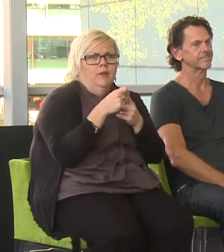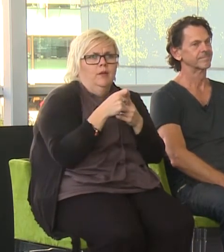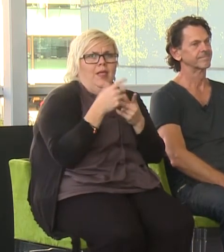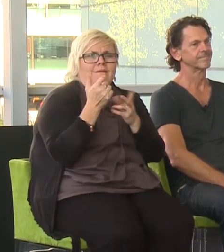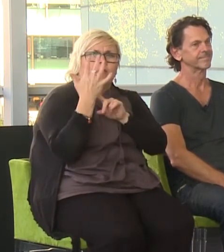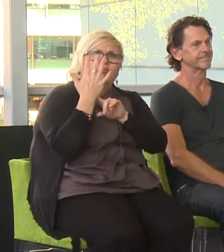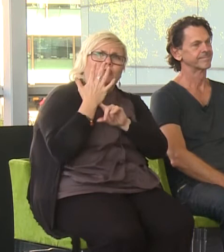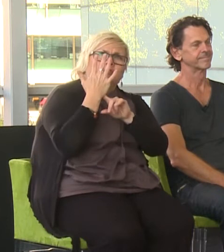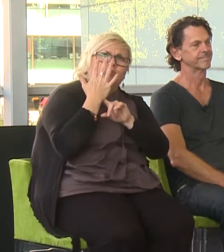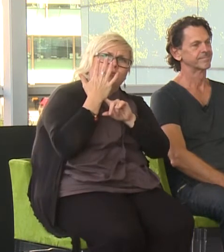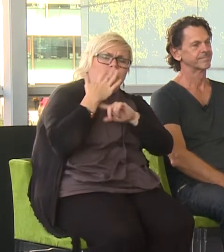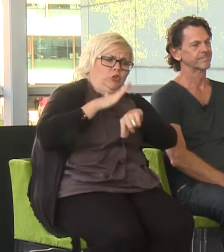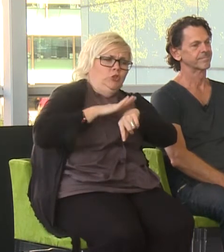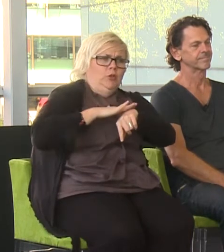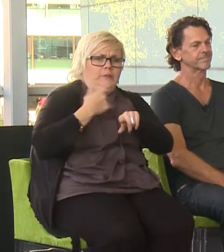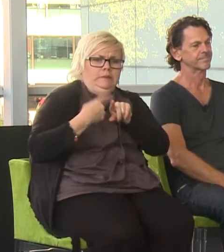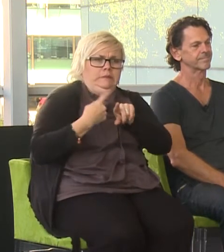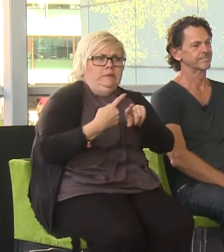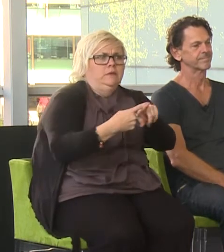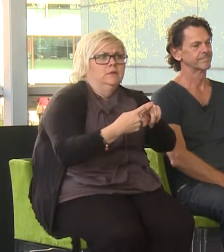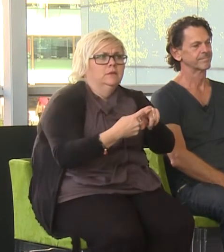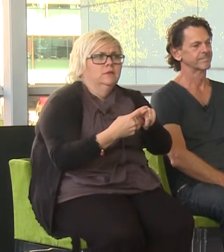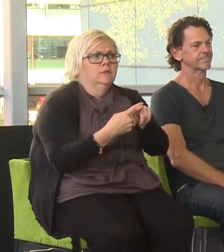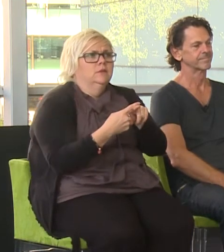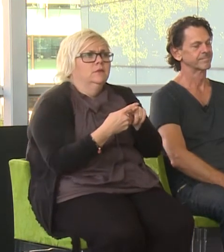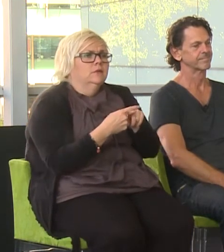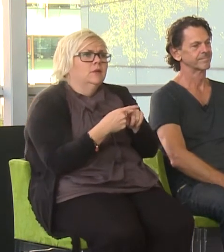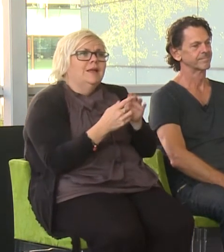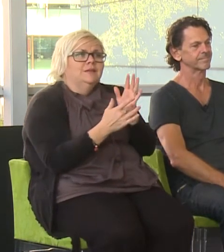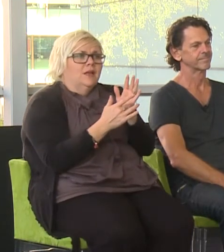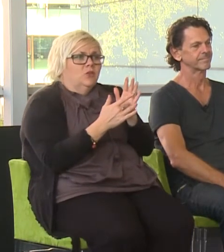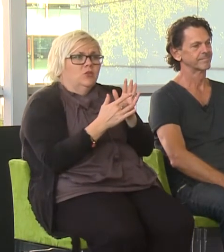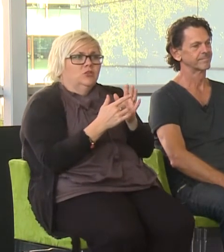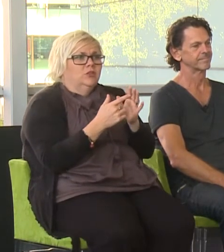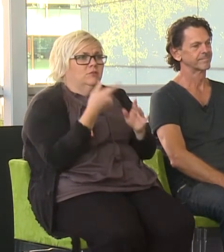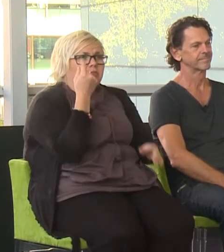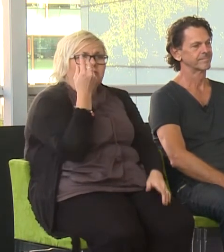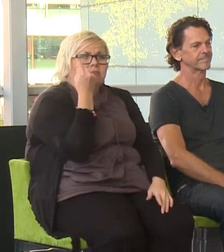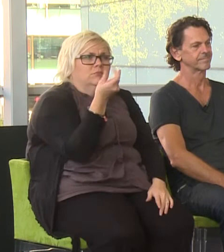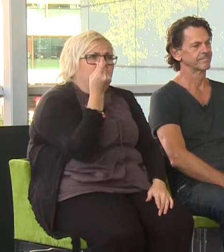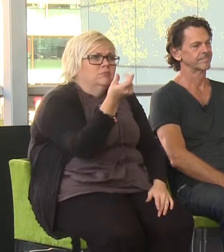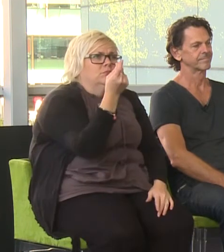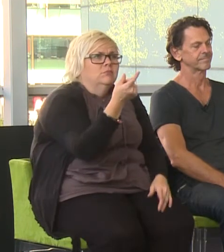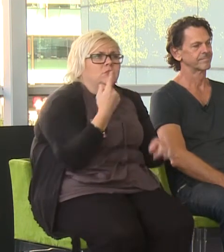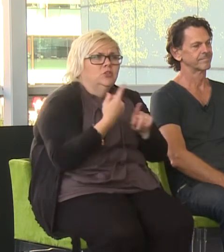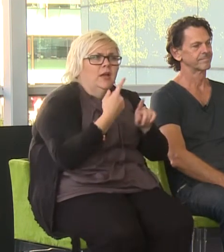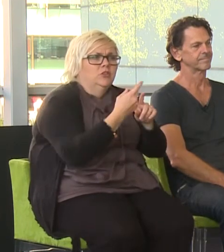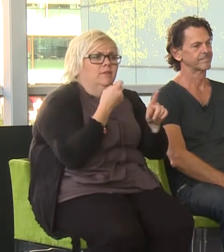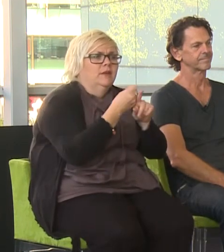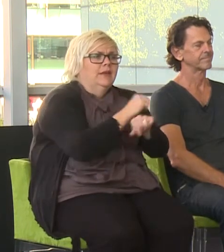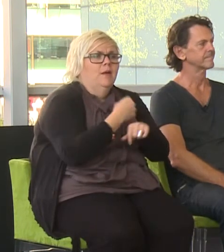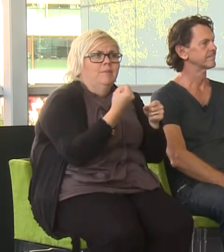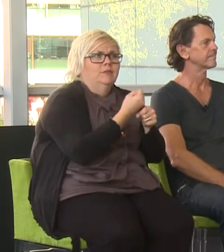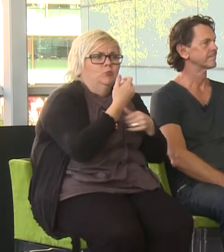demanding timeline. Much like other industries, technology is rapidly changing the manufacturing process.